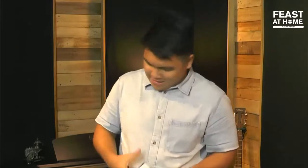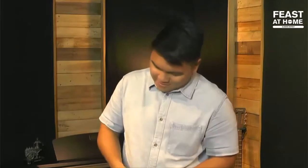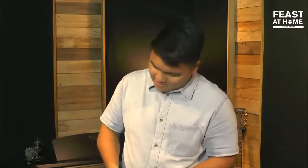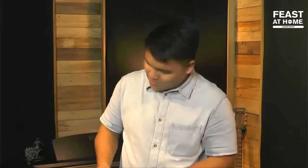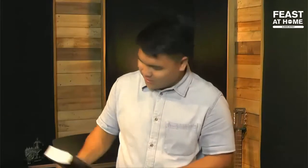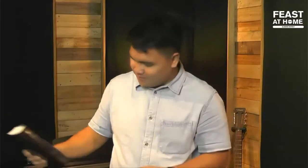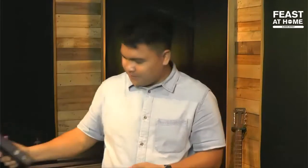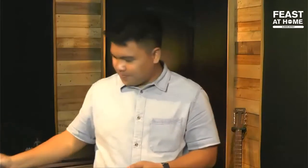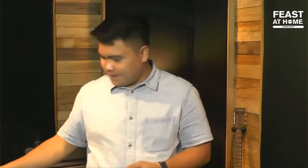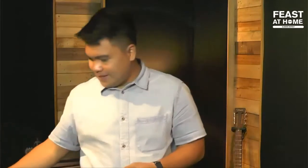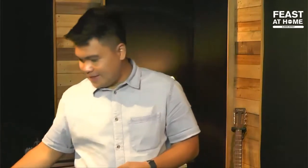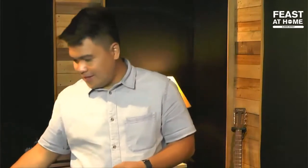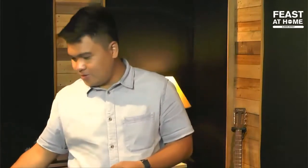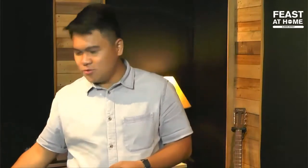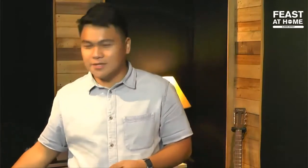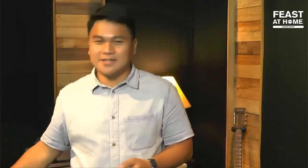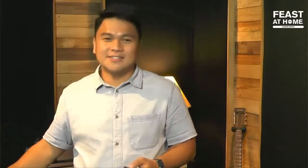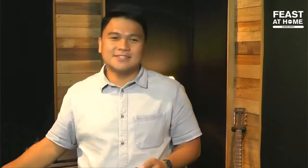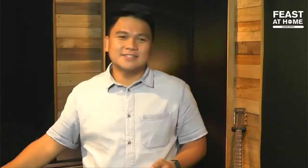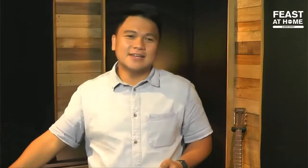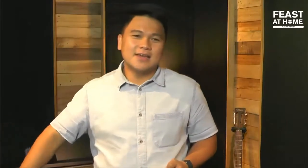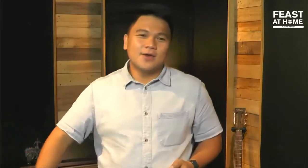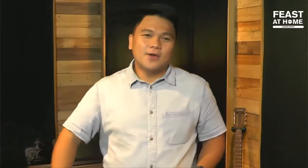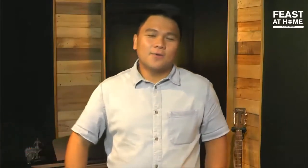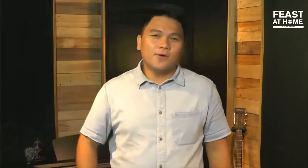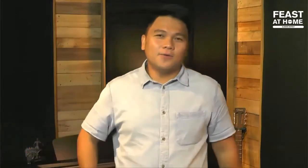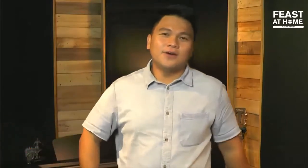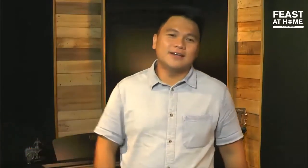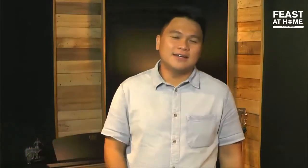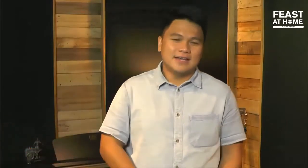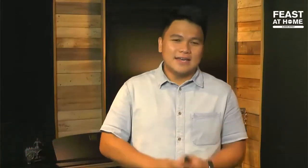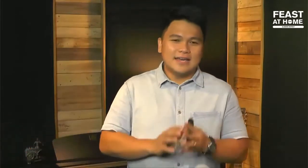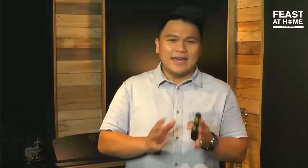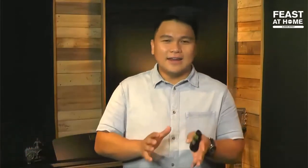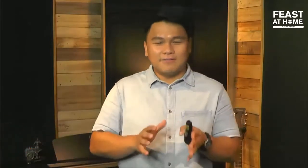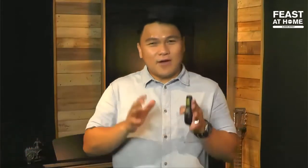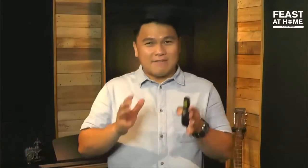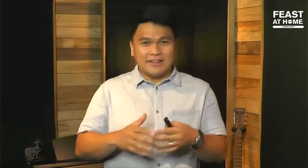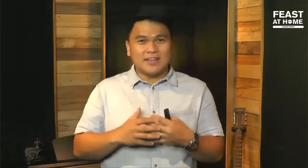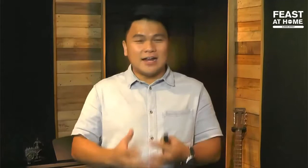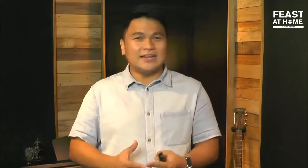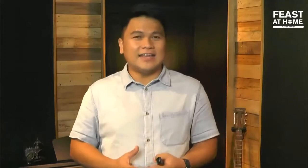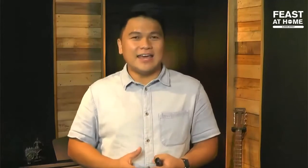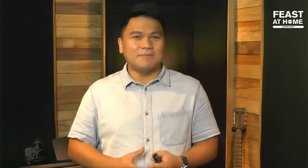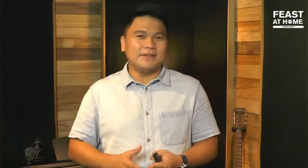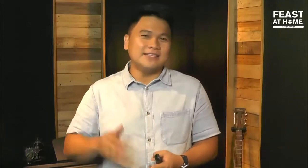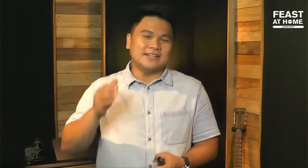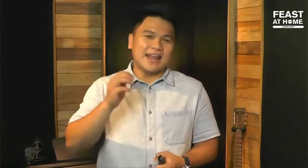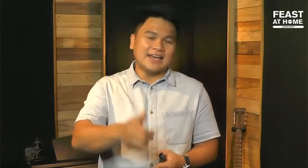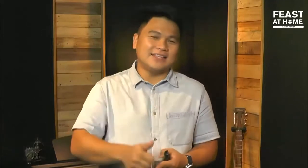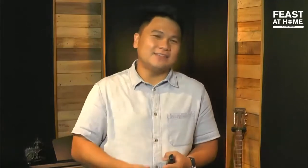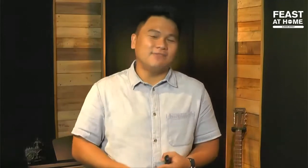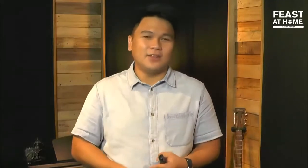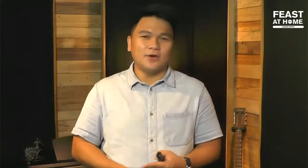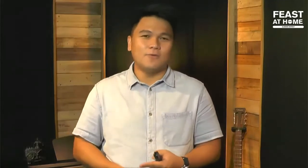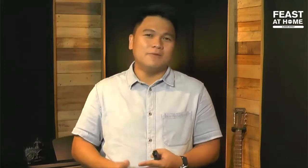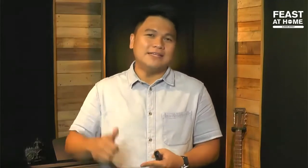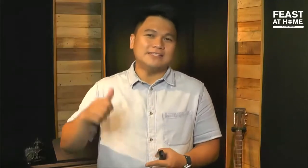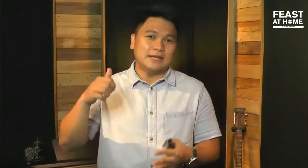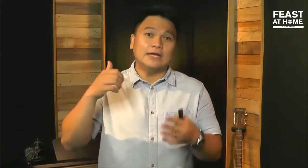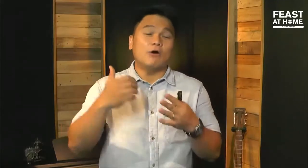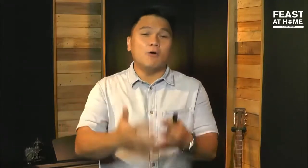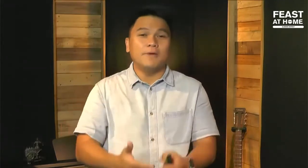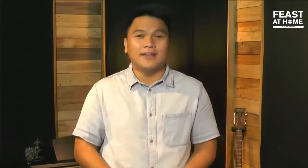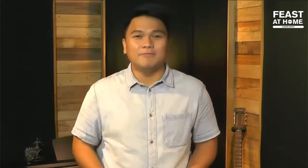path. Thank you, Lord. Thank you, Jesus. Woo! Again, if you haven't done it yet, please like this video.